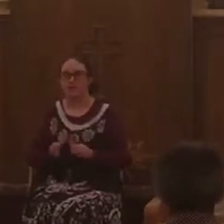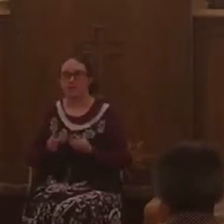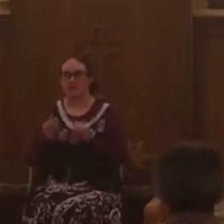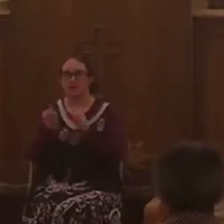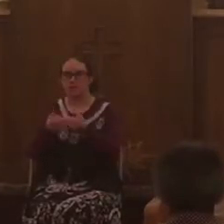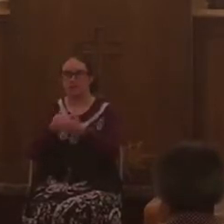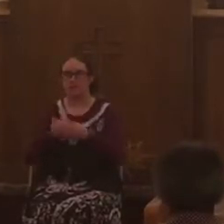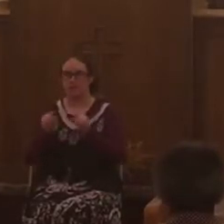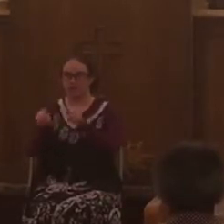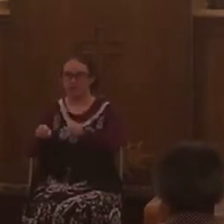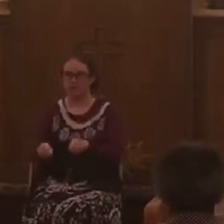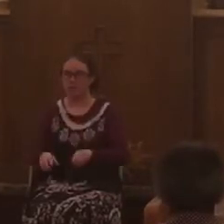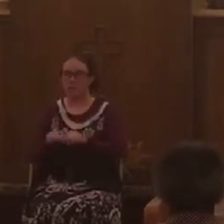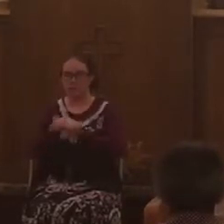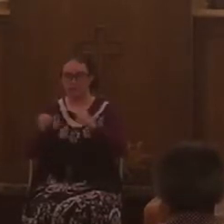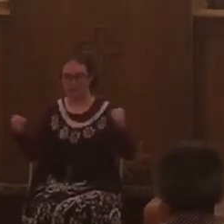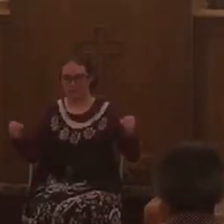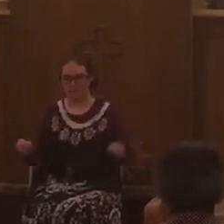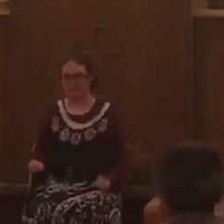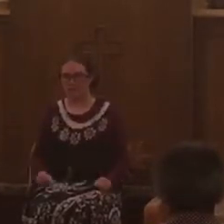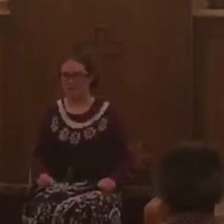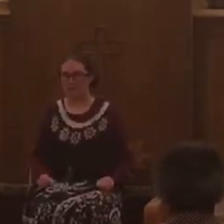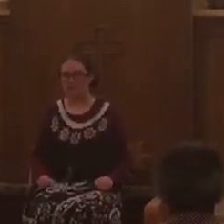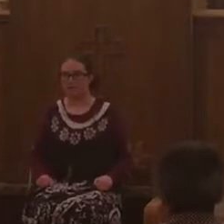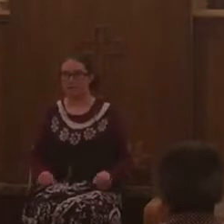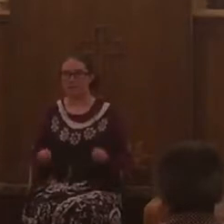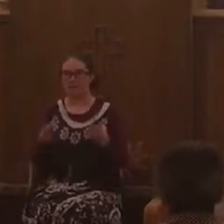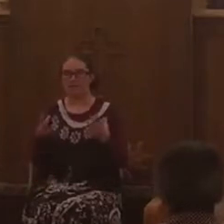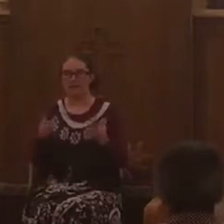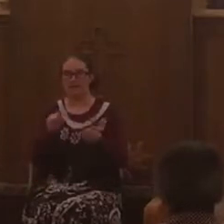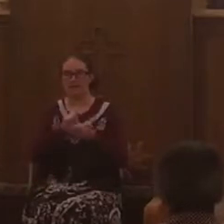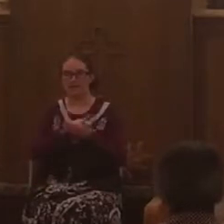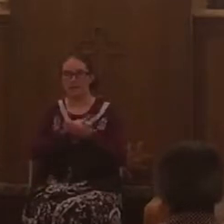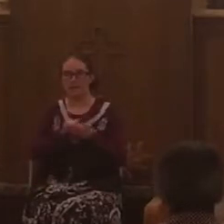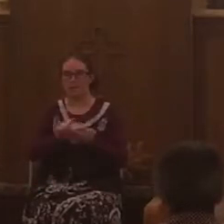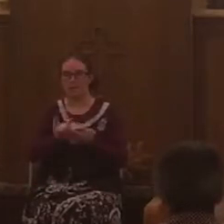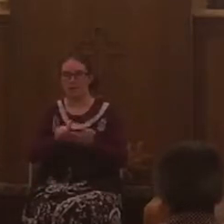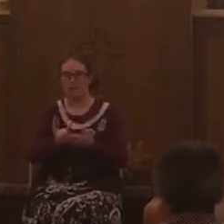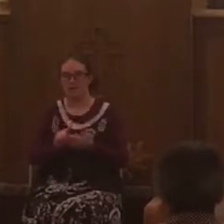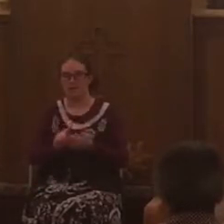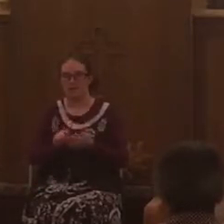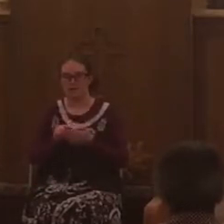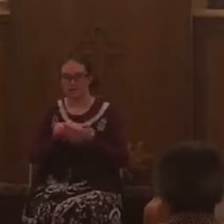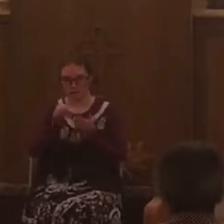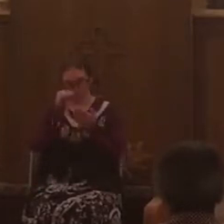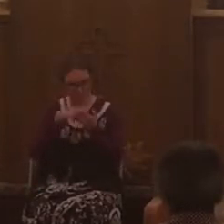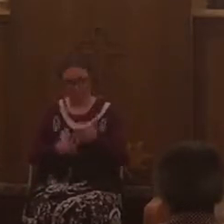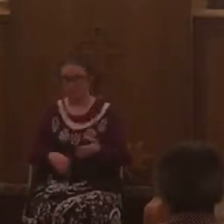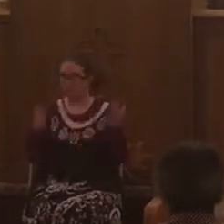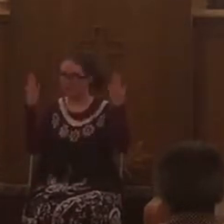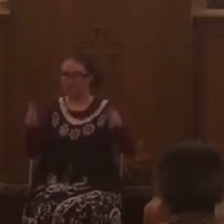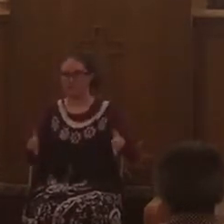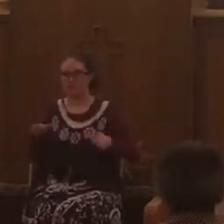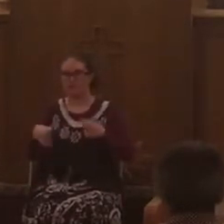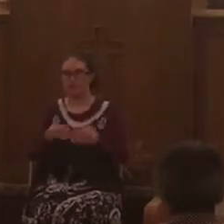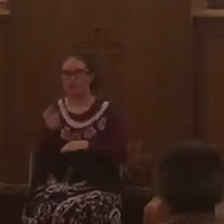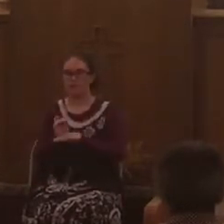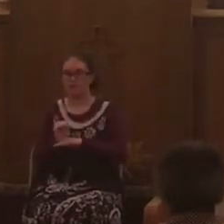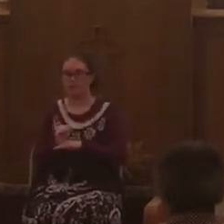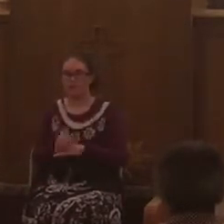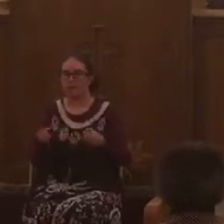out. We're going to break this down. This is going to be a several-week study, so it's not going to just all end in one night, okay? Or